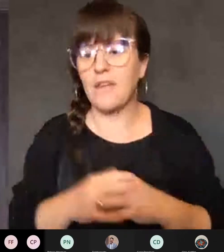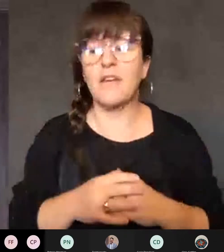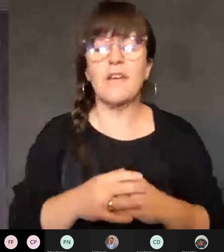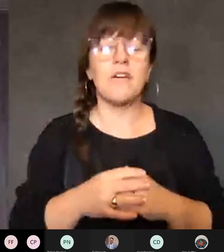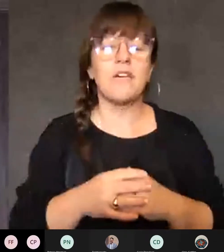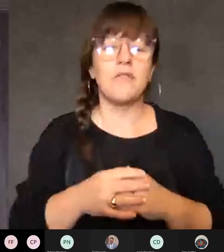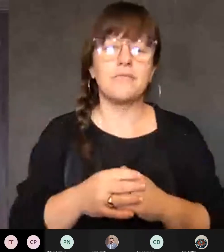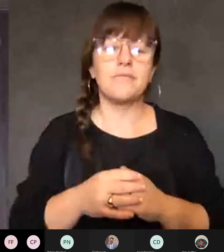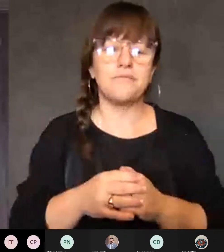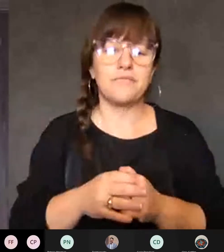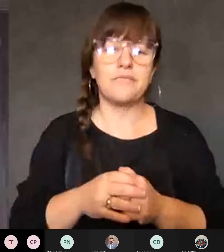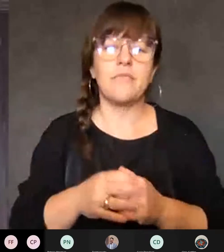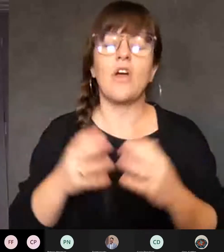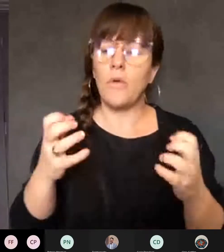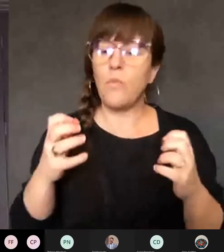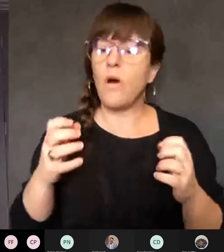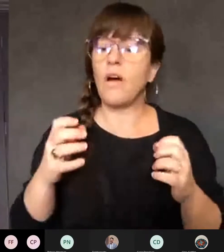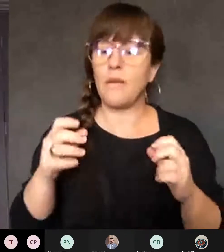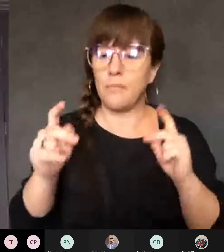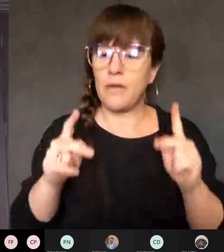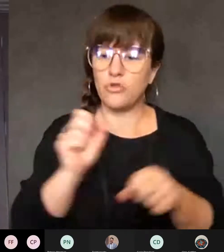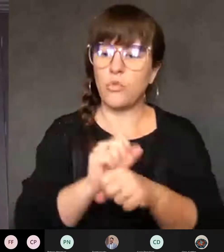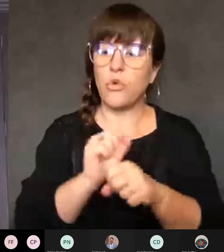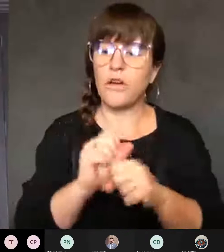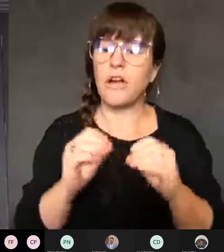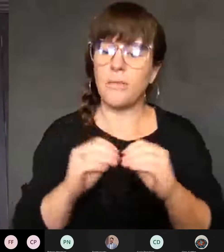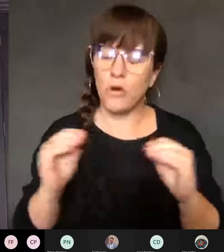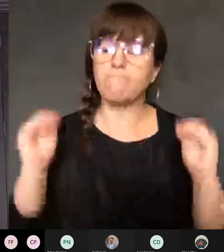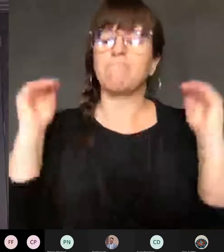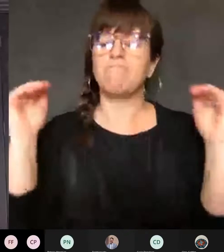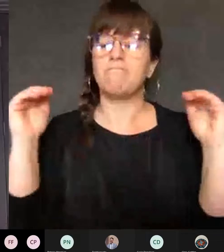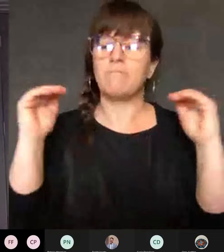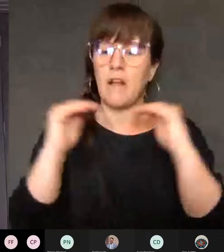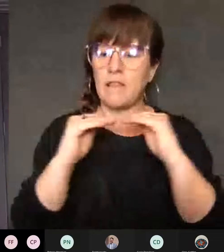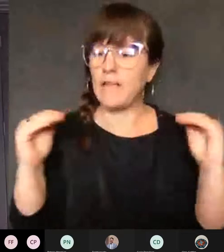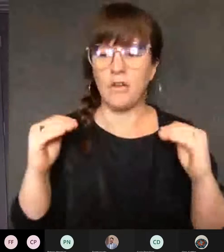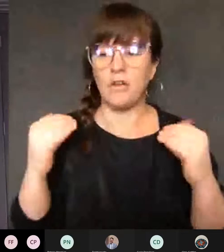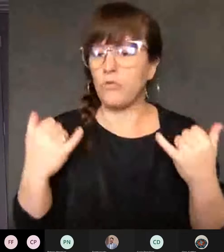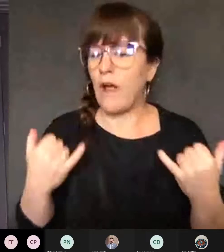and to be able to do some things that we're not able to really do right now.